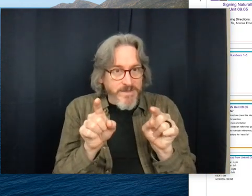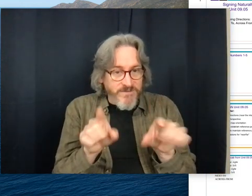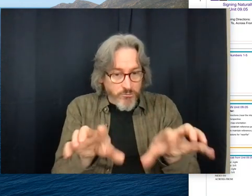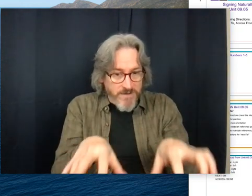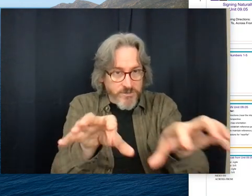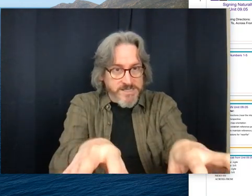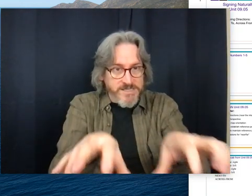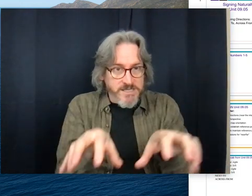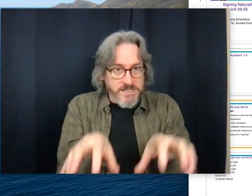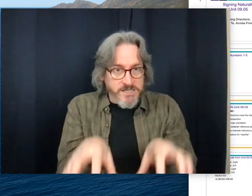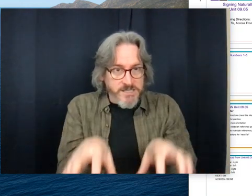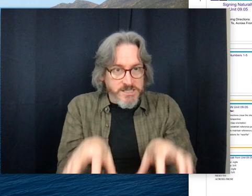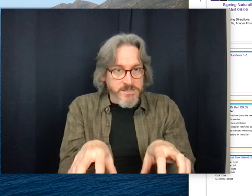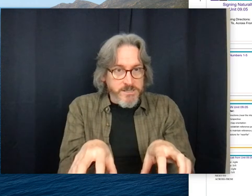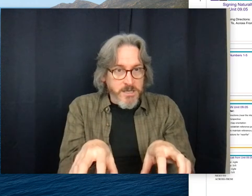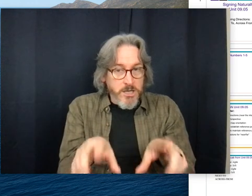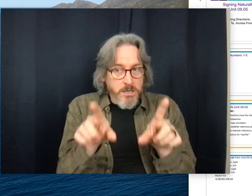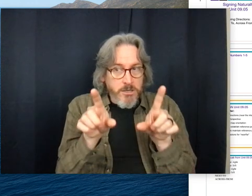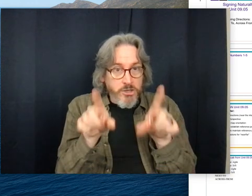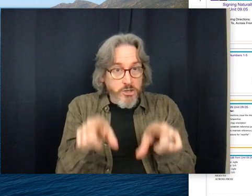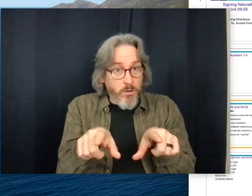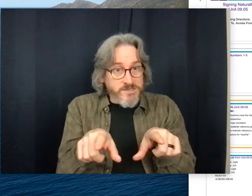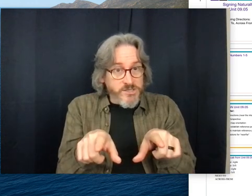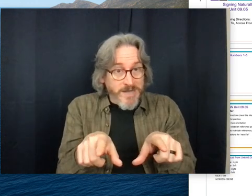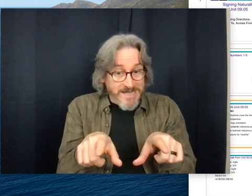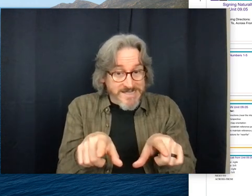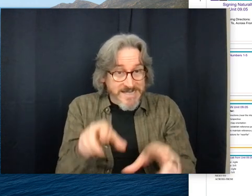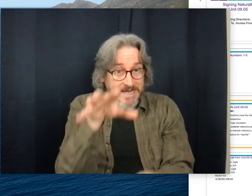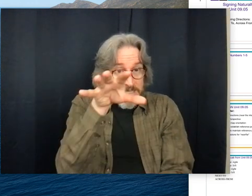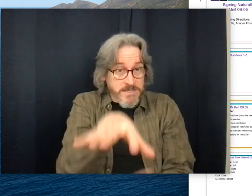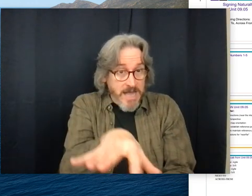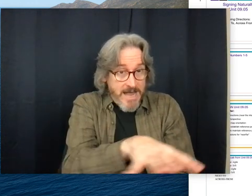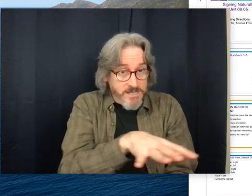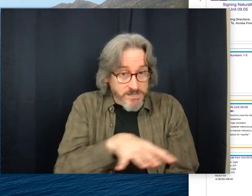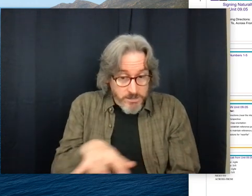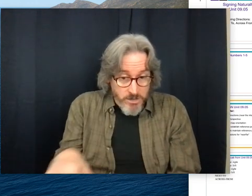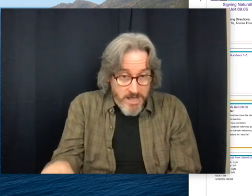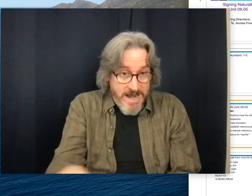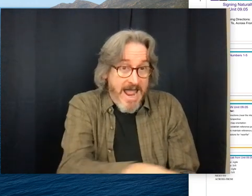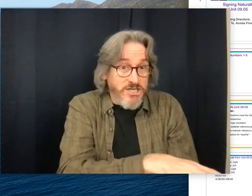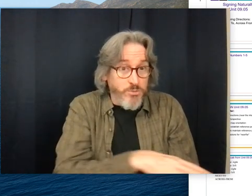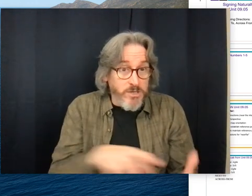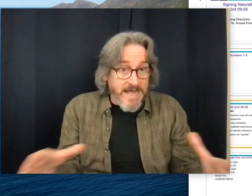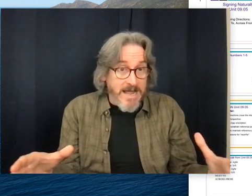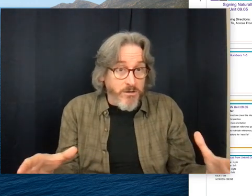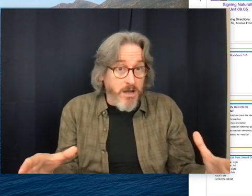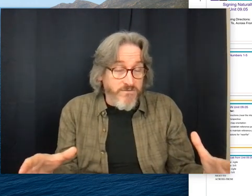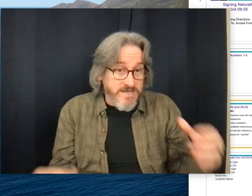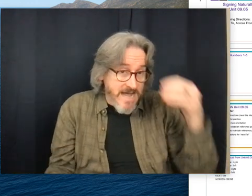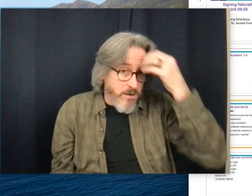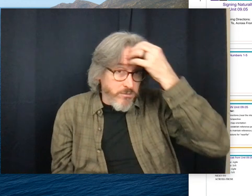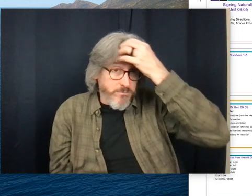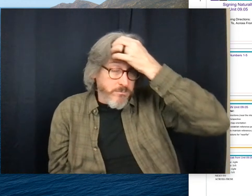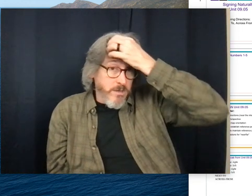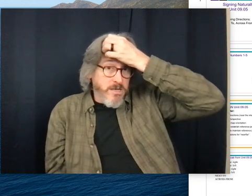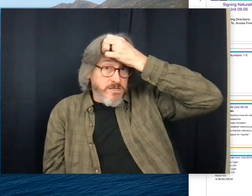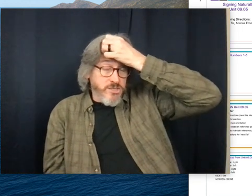if I'm giving references in space, you also can see it as an actual layout of the